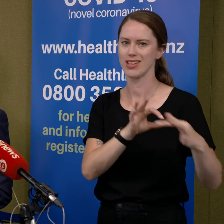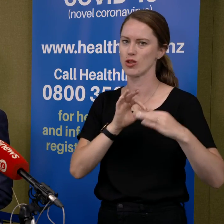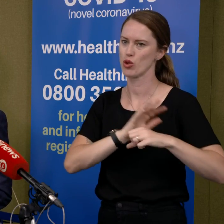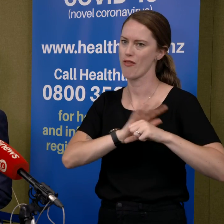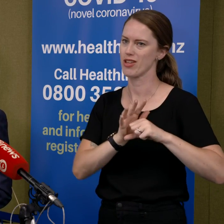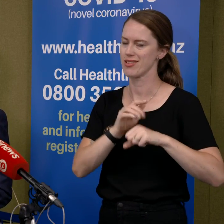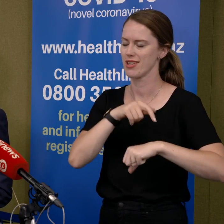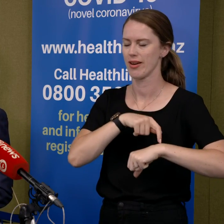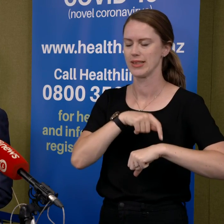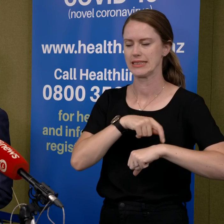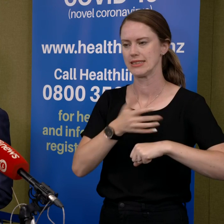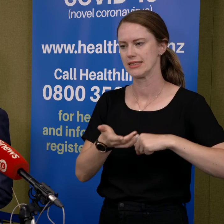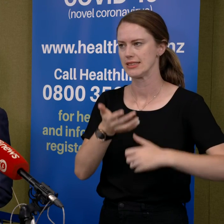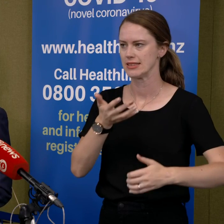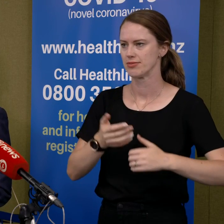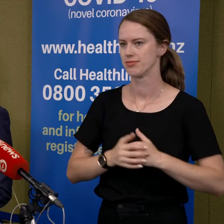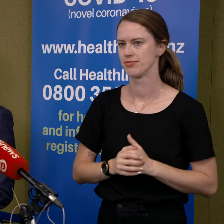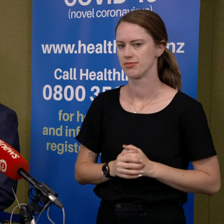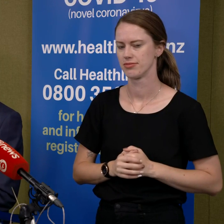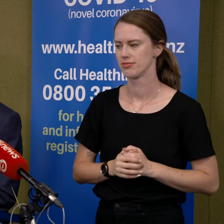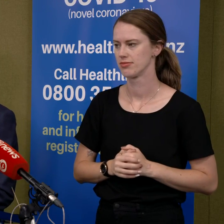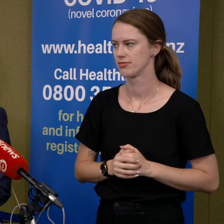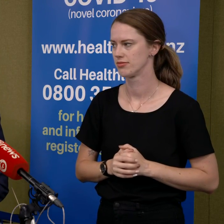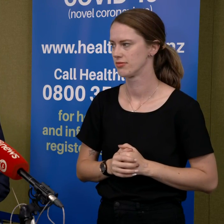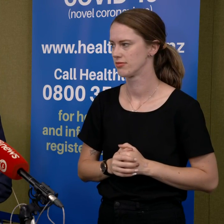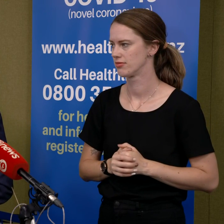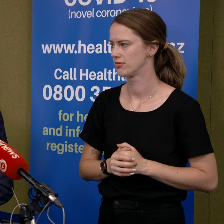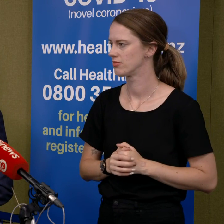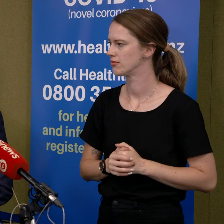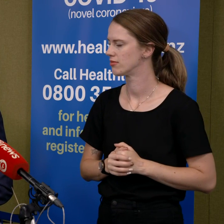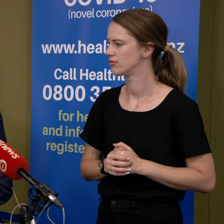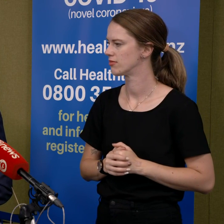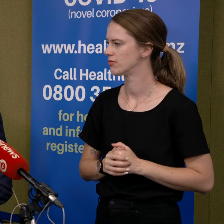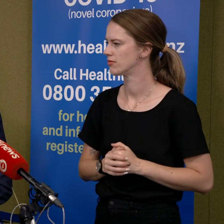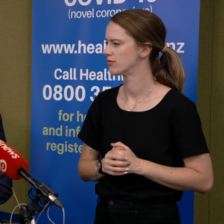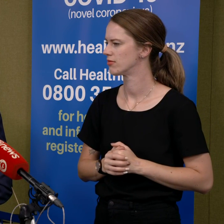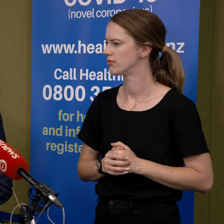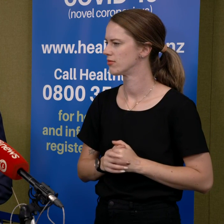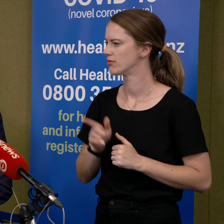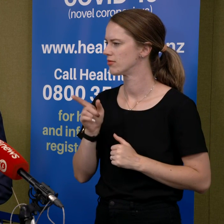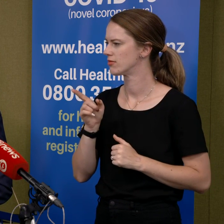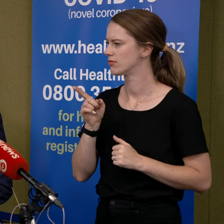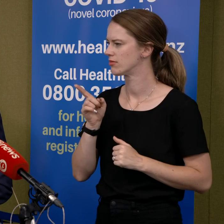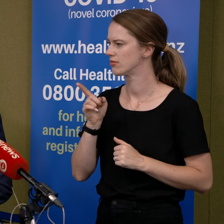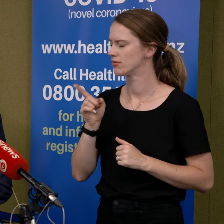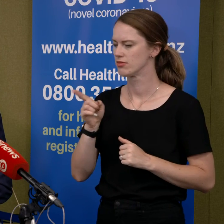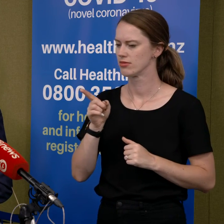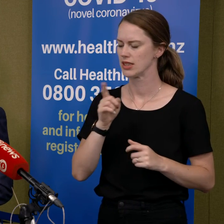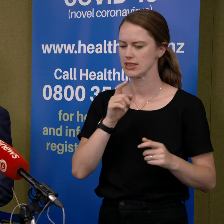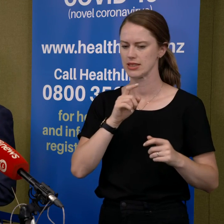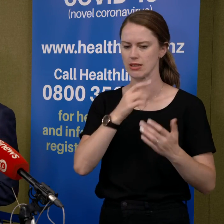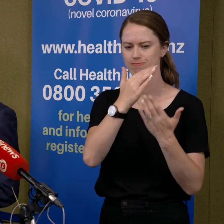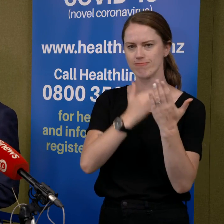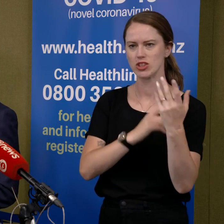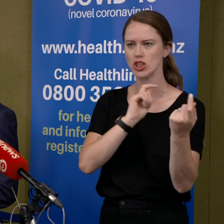COVID-19 into that particular disagreement. Any other questions? Has the period changed for what you are thinking for?